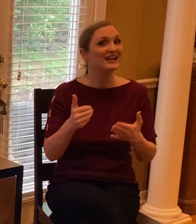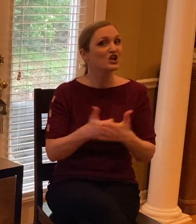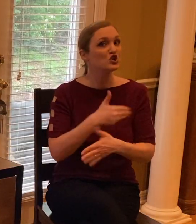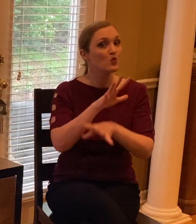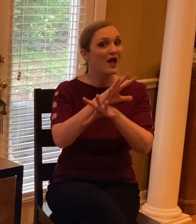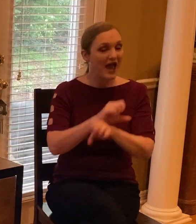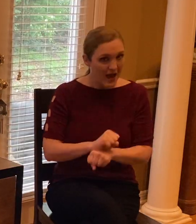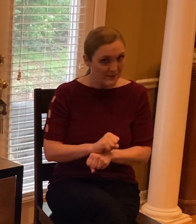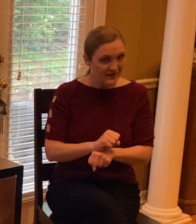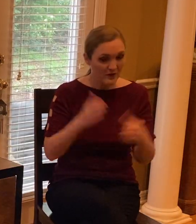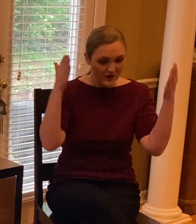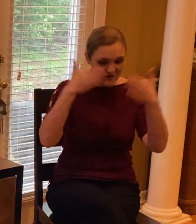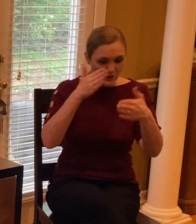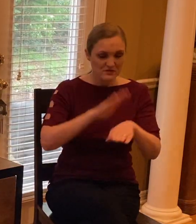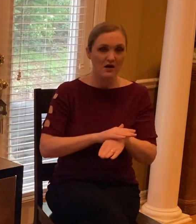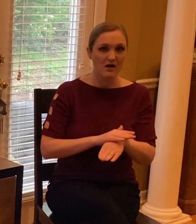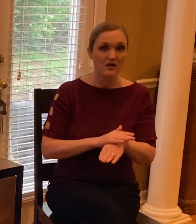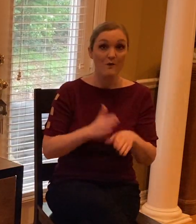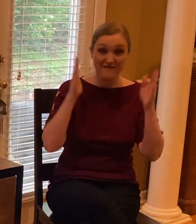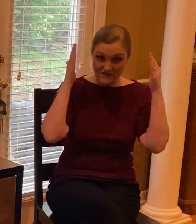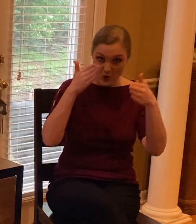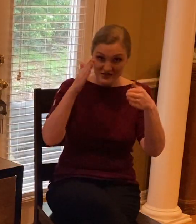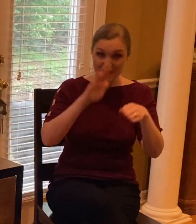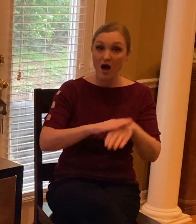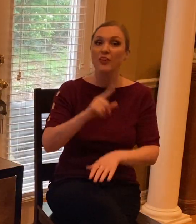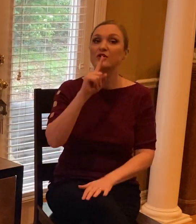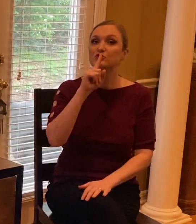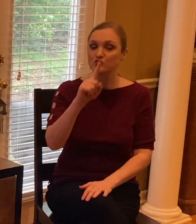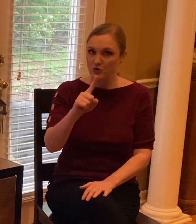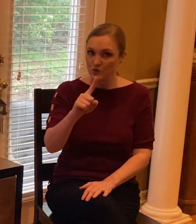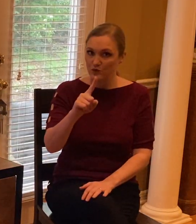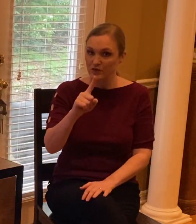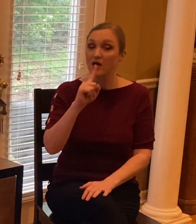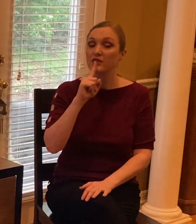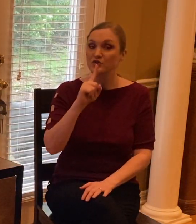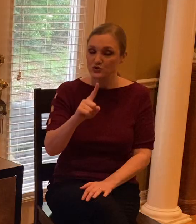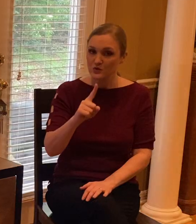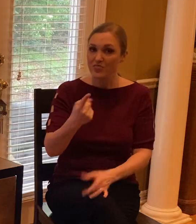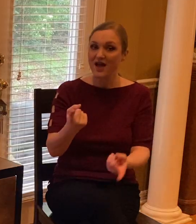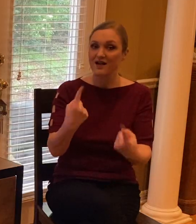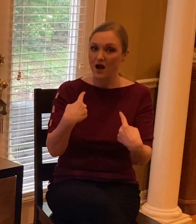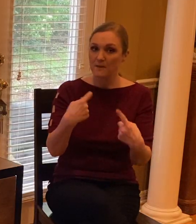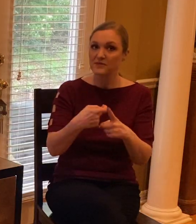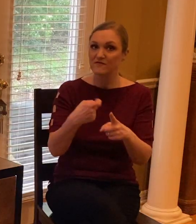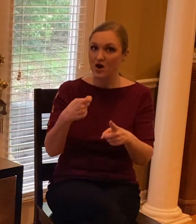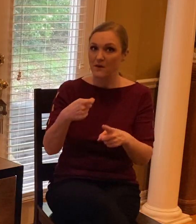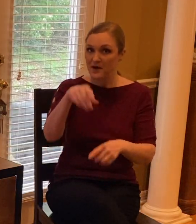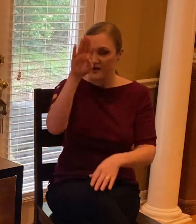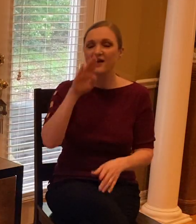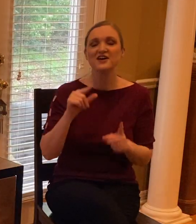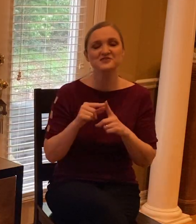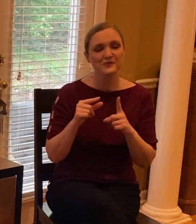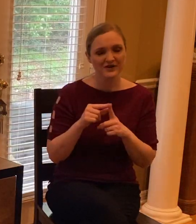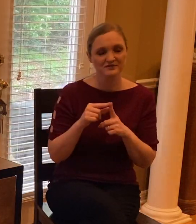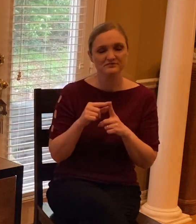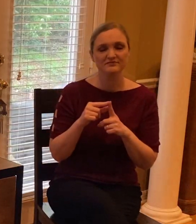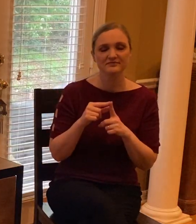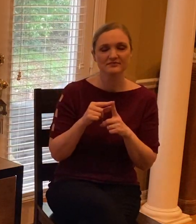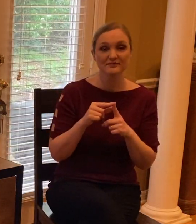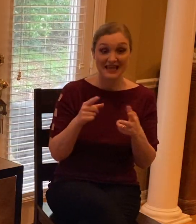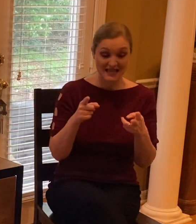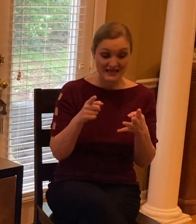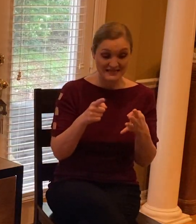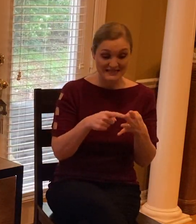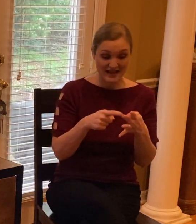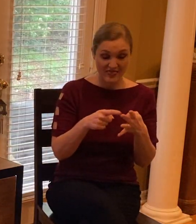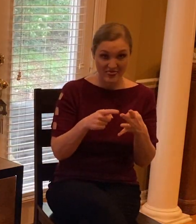things that we focus on, that we focus on the truth that comes from God's word. The